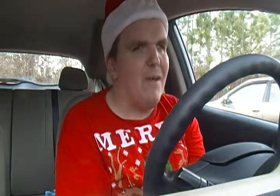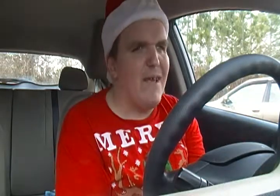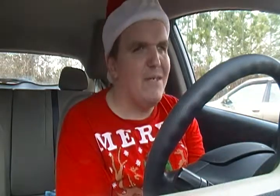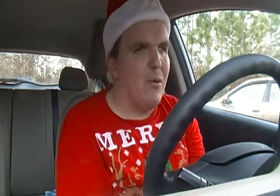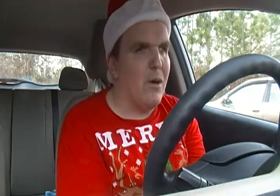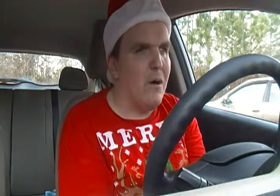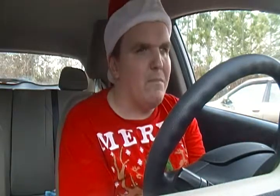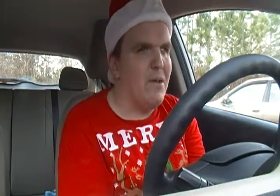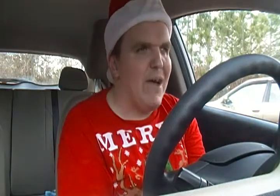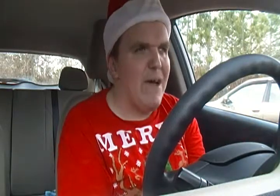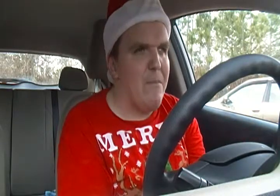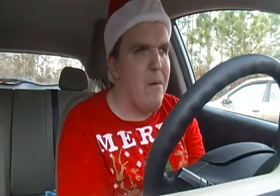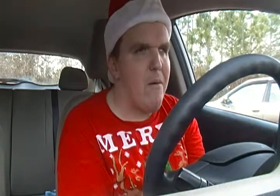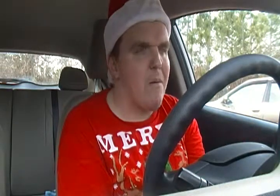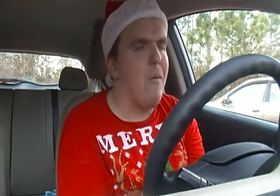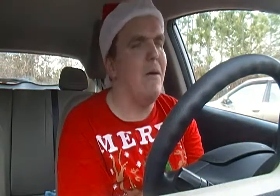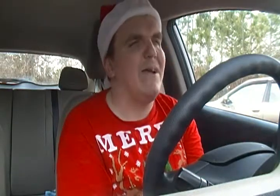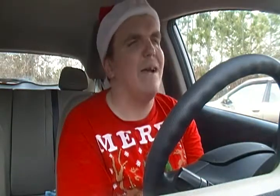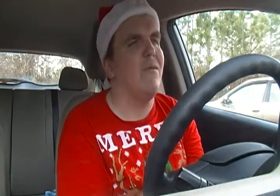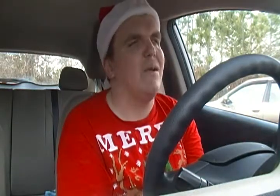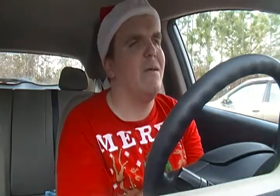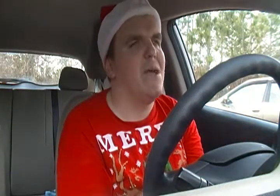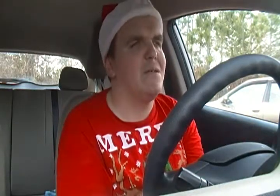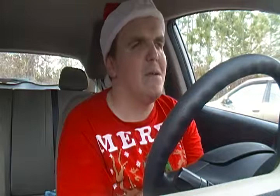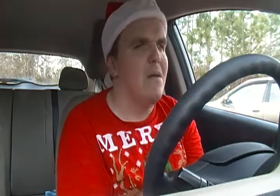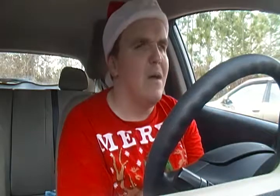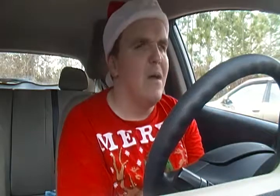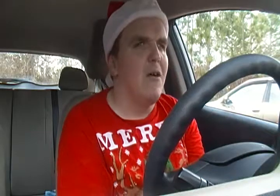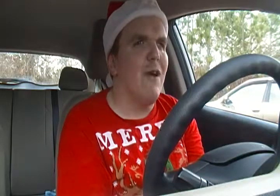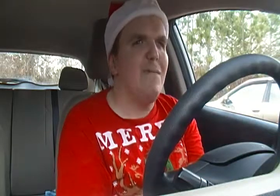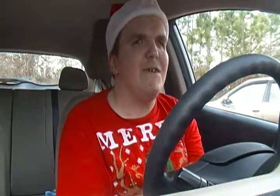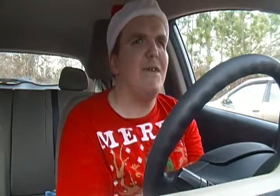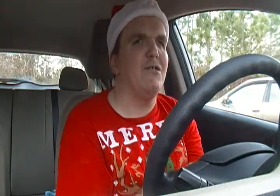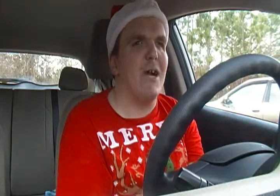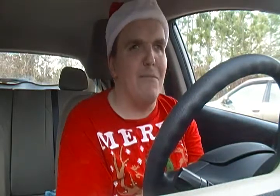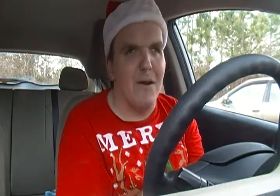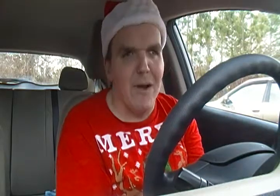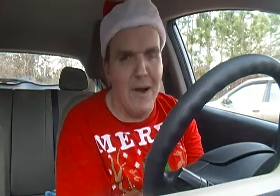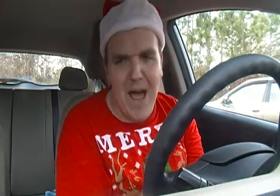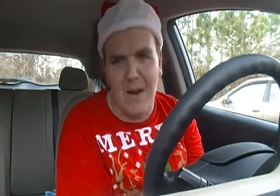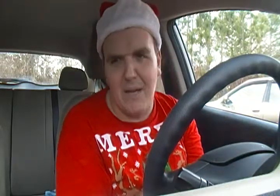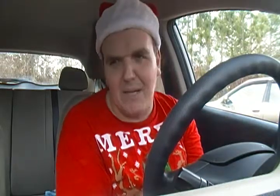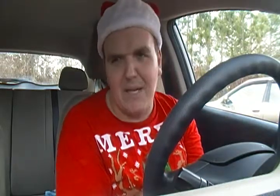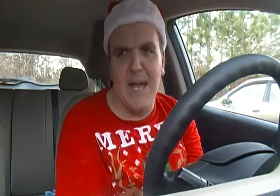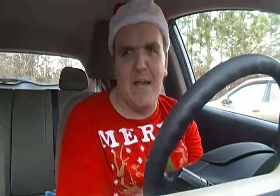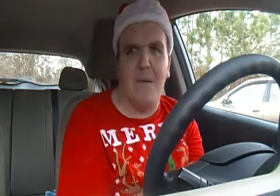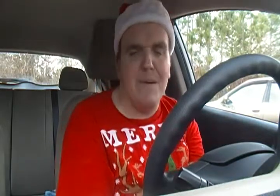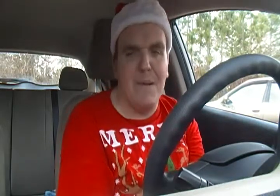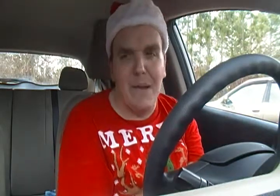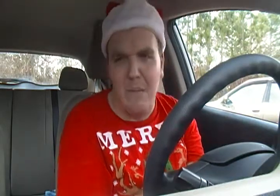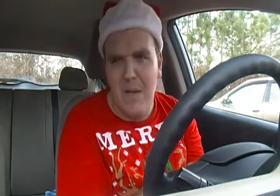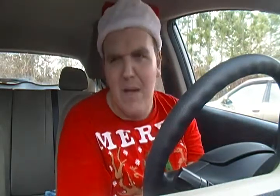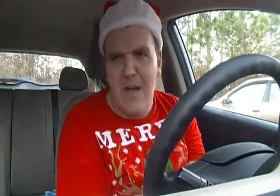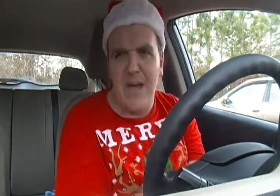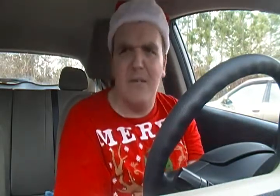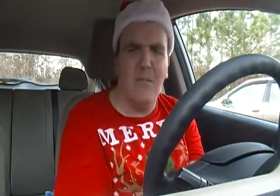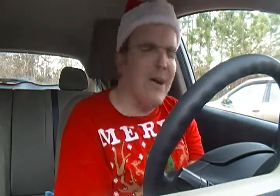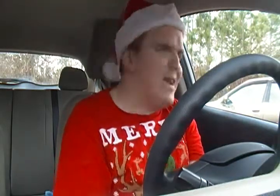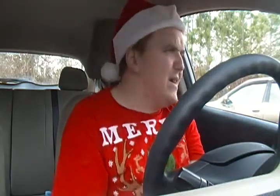while that's going on you got what you got going on next ralphie's still trying to figure out how to get the bb gun and so what he